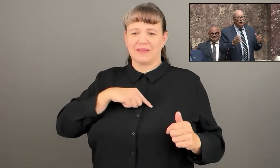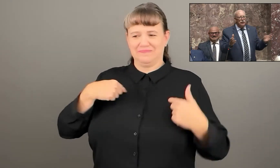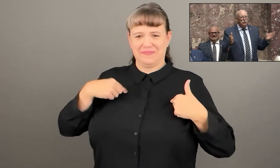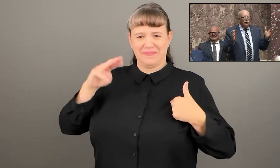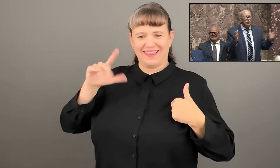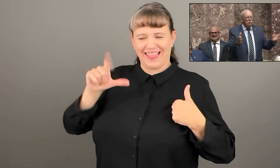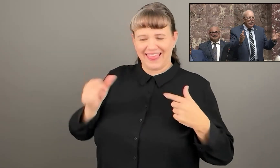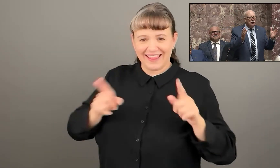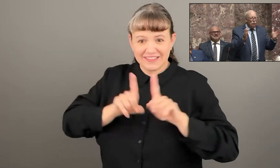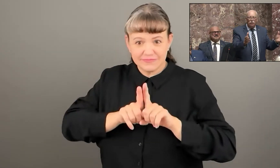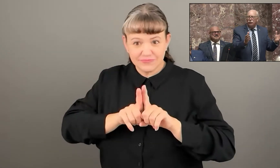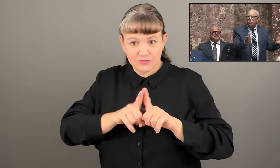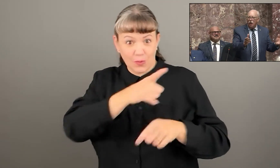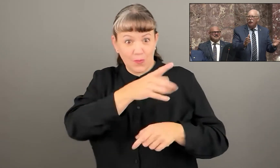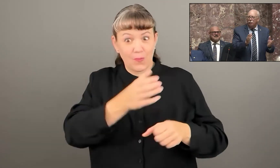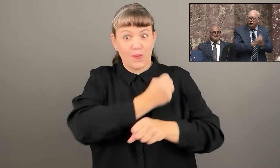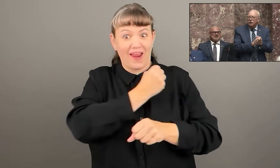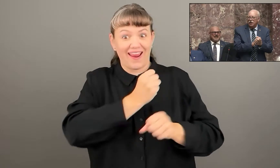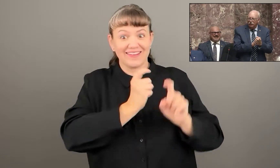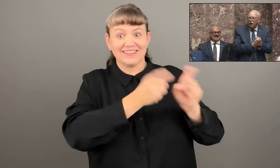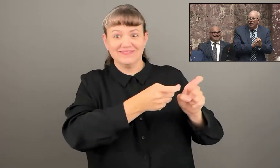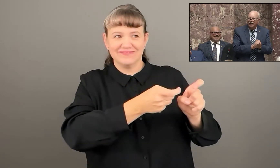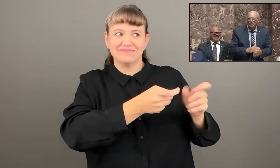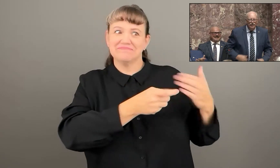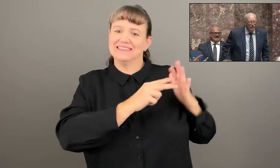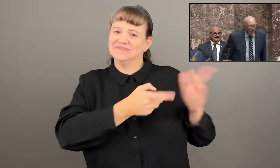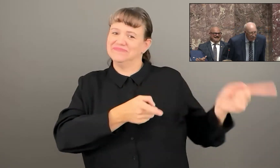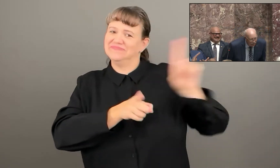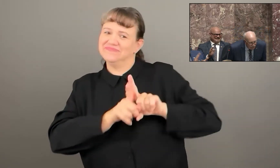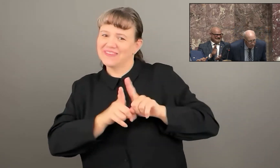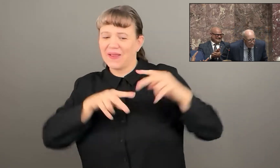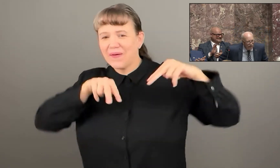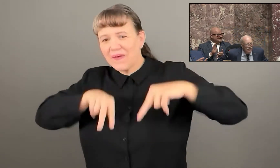question period. So let's make it worth their while, please, everyone.